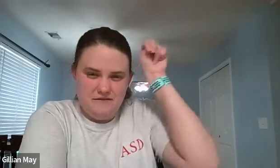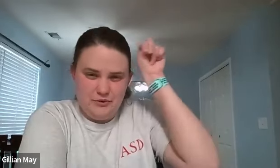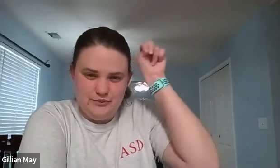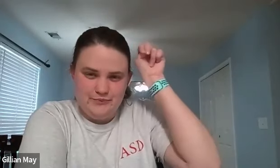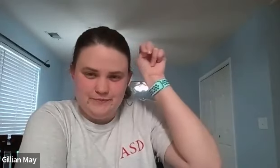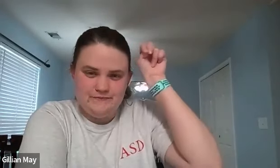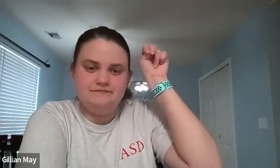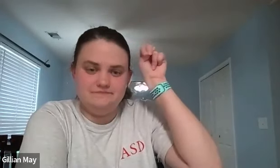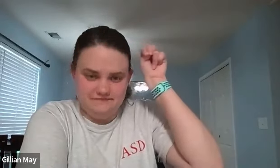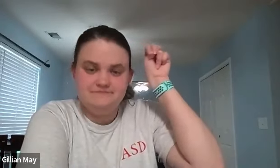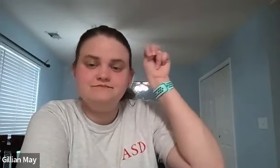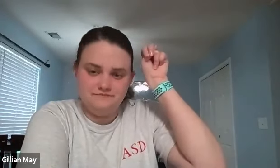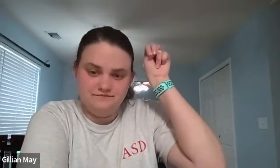nephew.